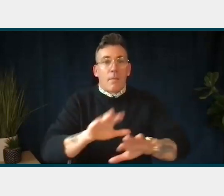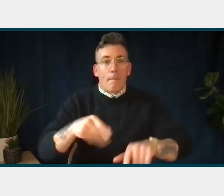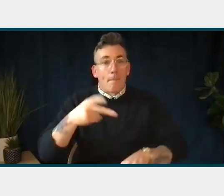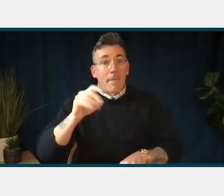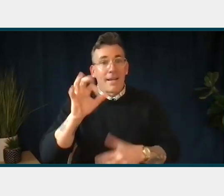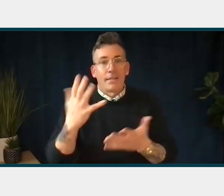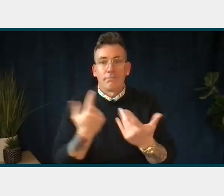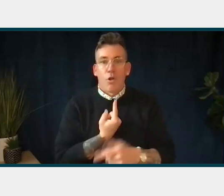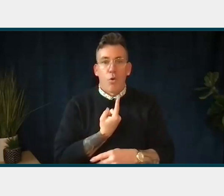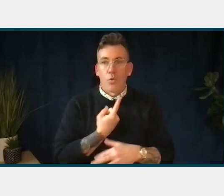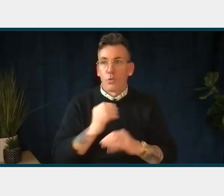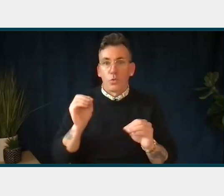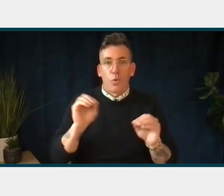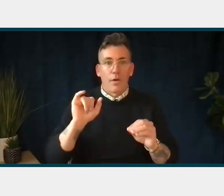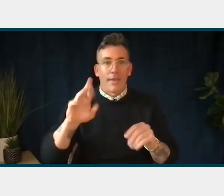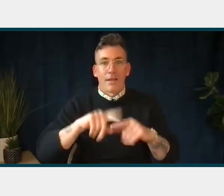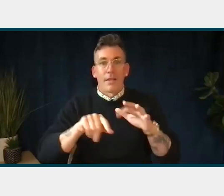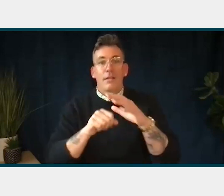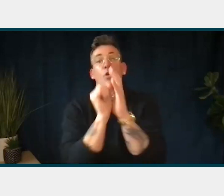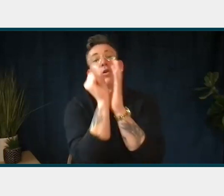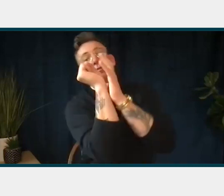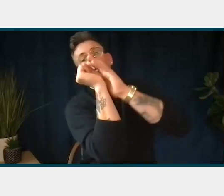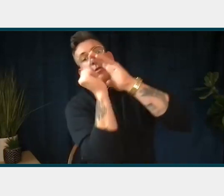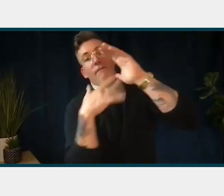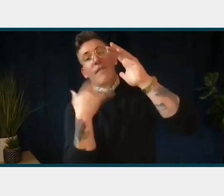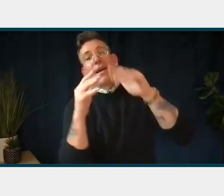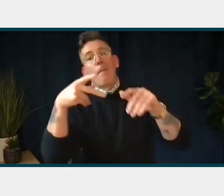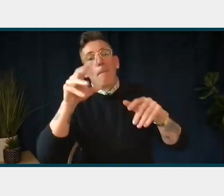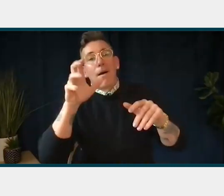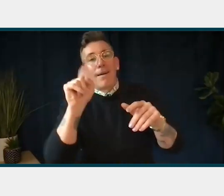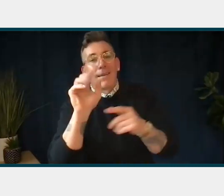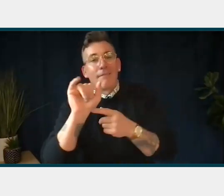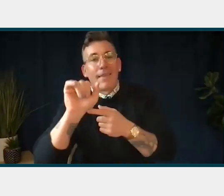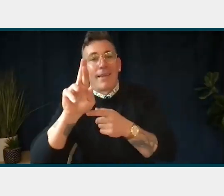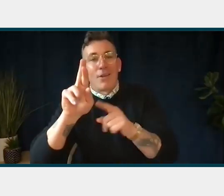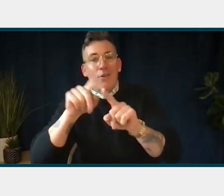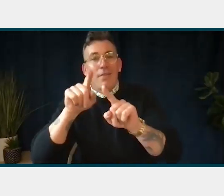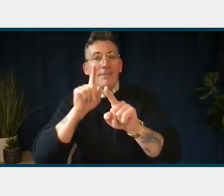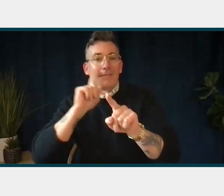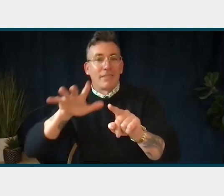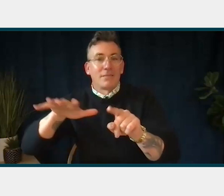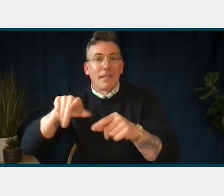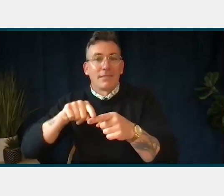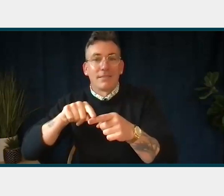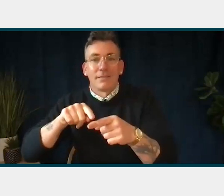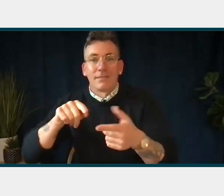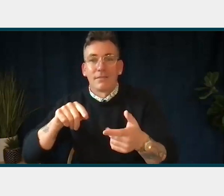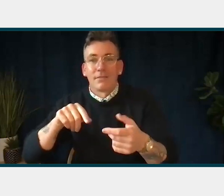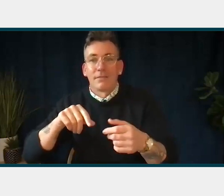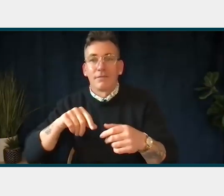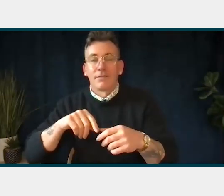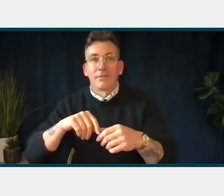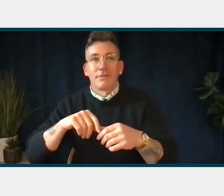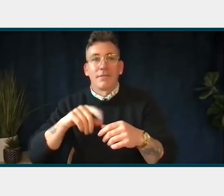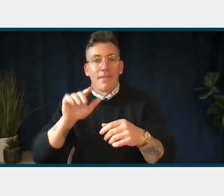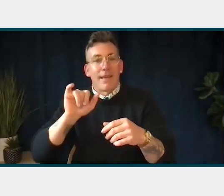stuck. There's no way out of that cave, and you start to panic. You're alone. There's no air. You're trying to breach the surface to get that